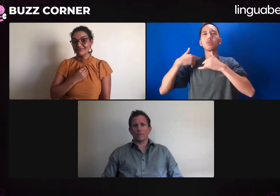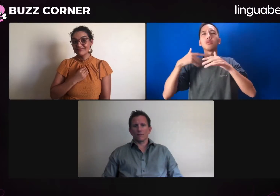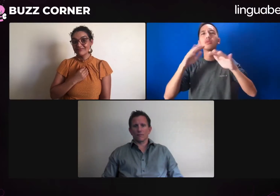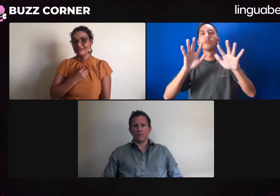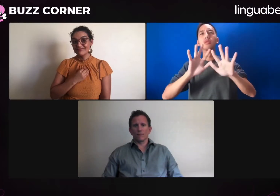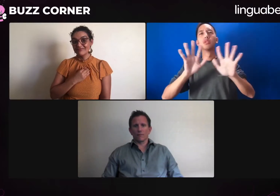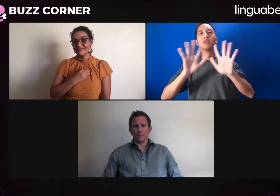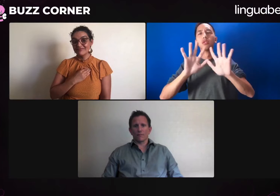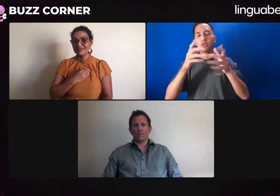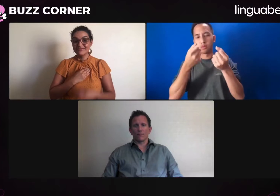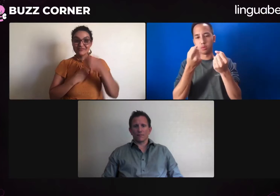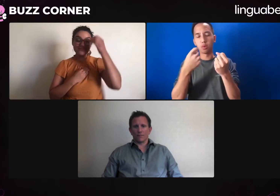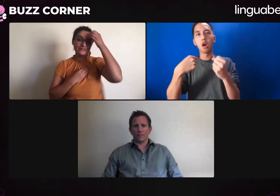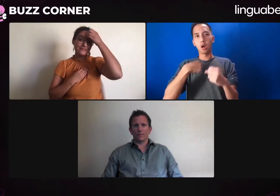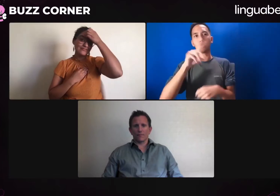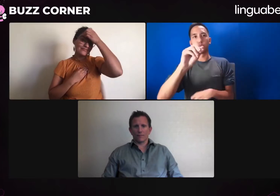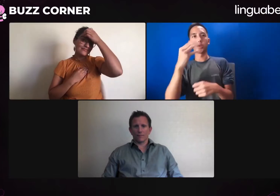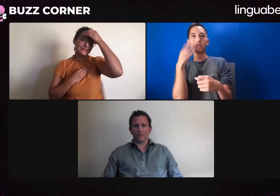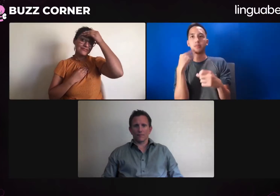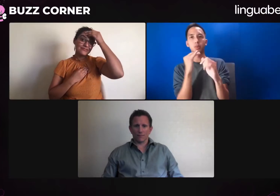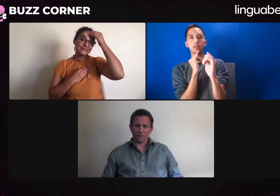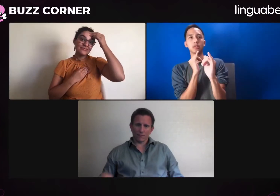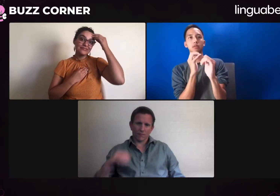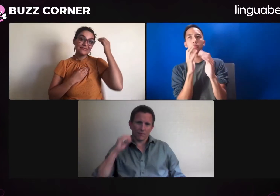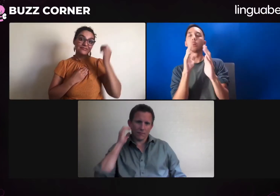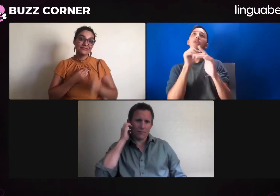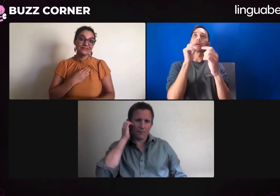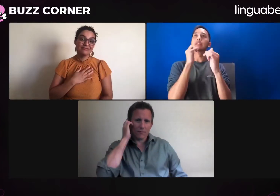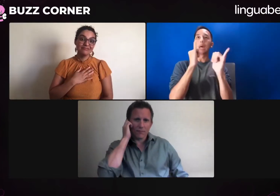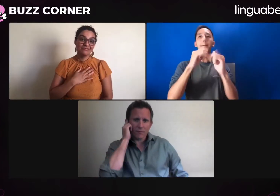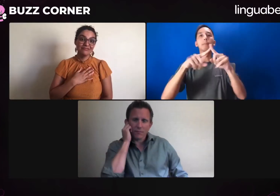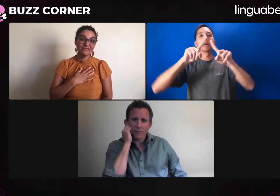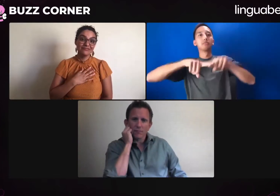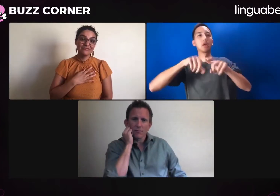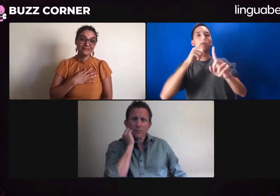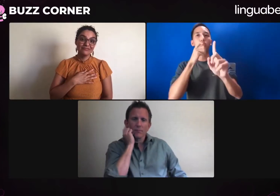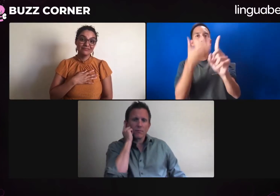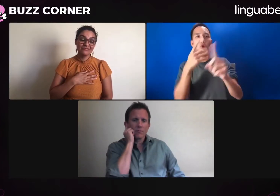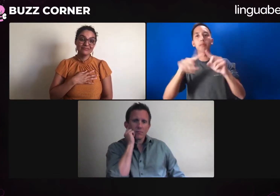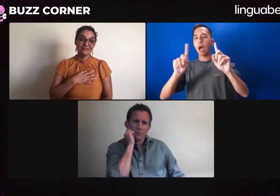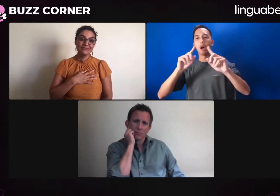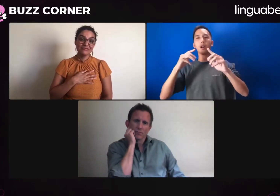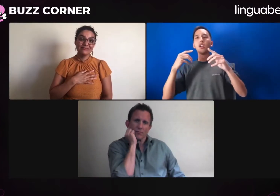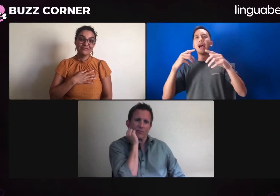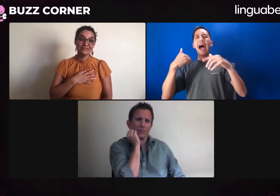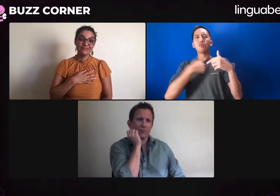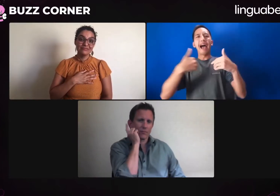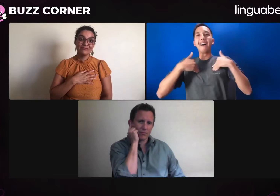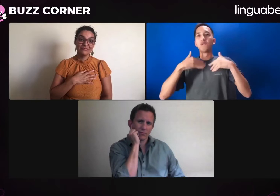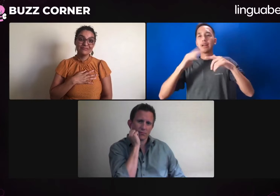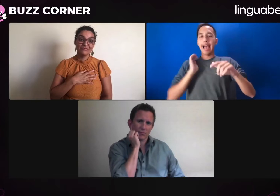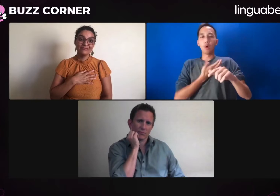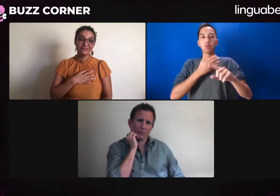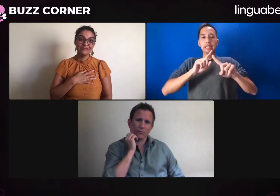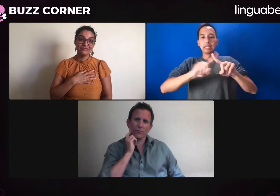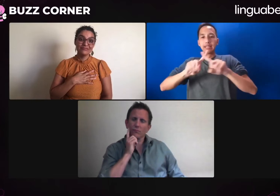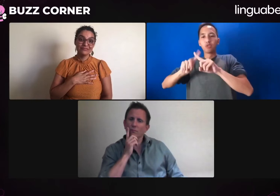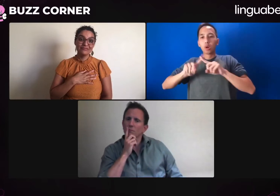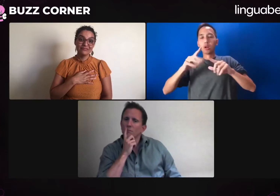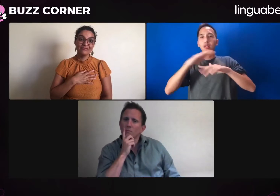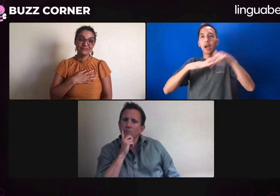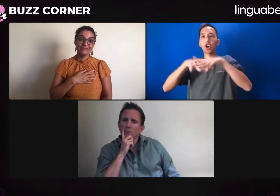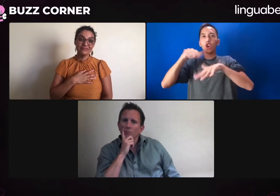with oppression. I try to avoid those kinds of things. And I said, wait a minute. I can't say I've experienced the